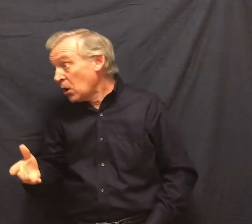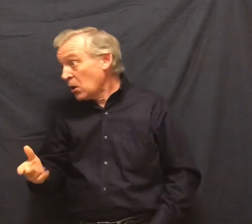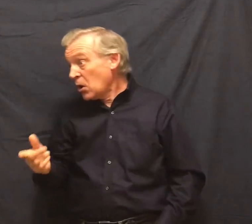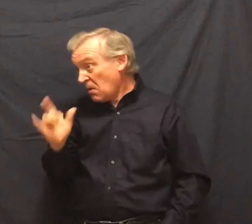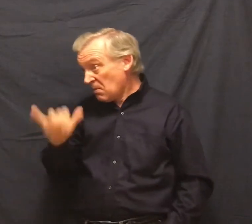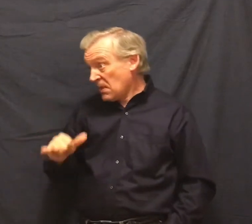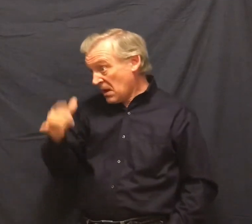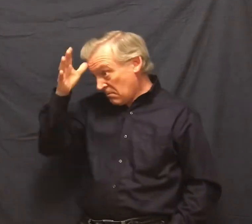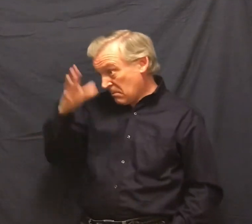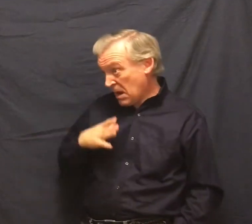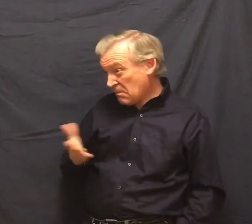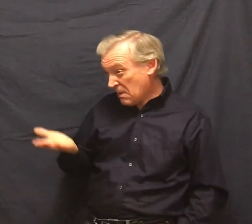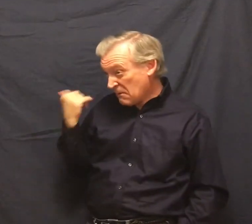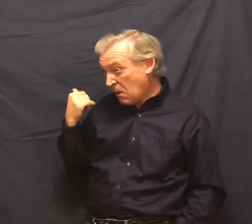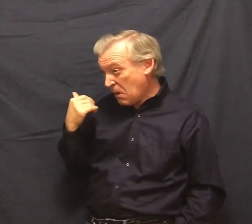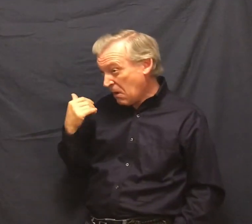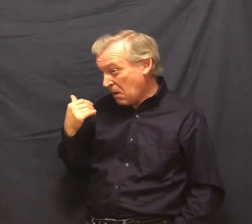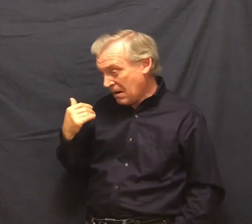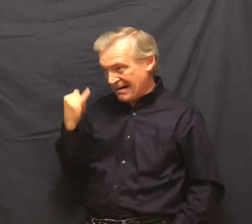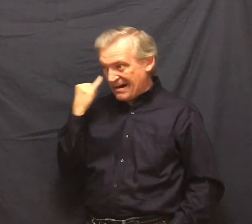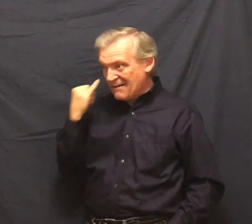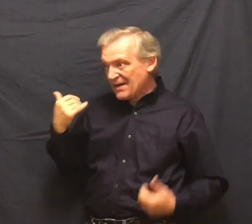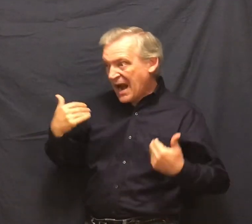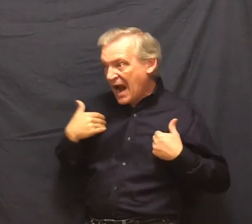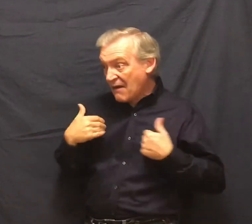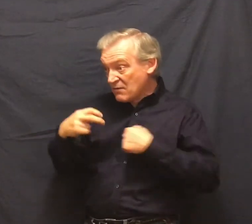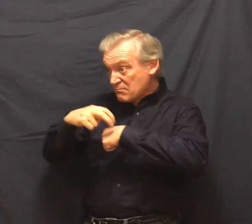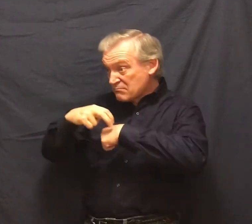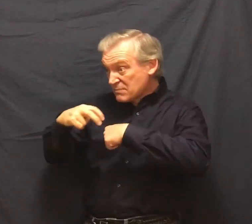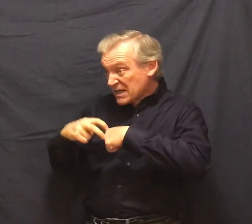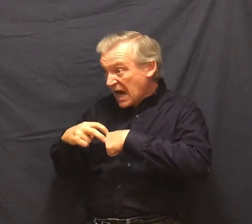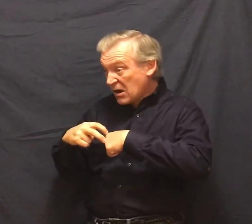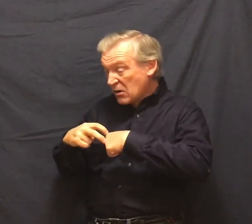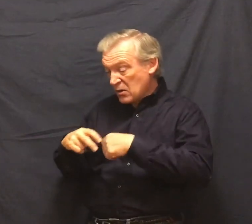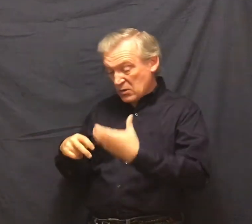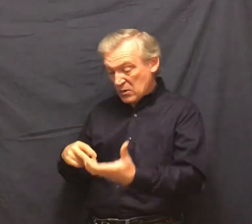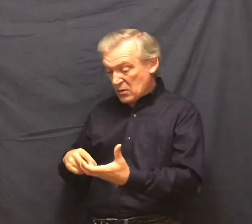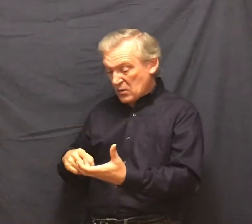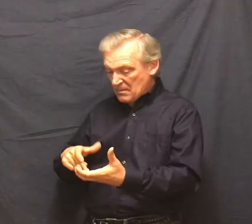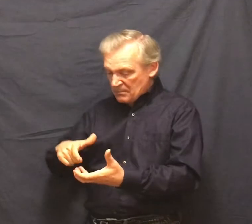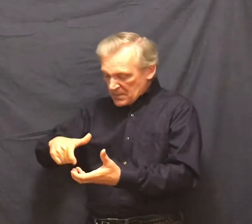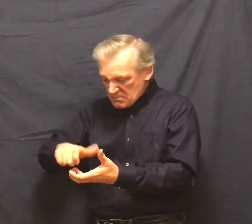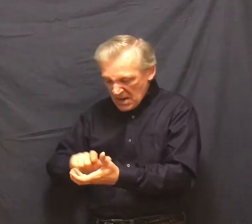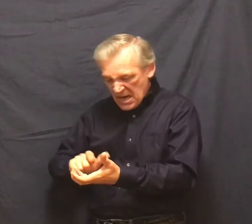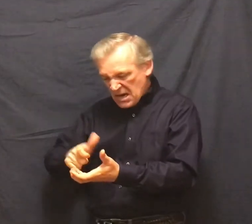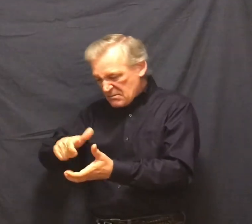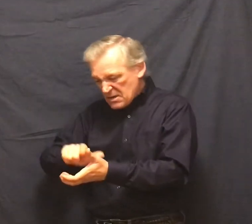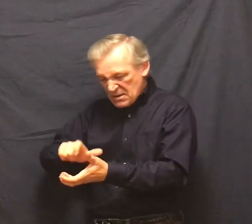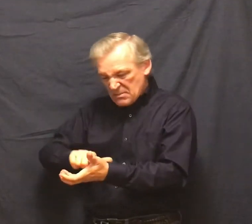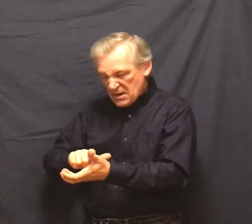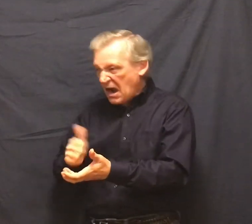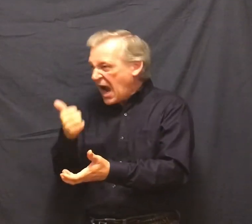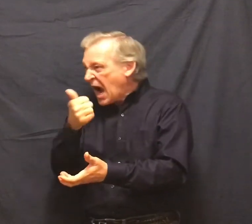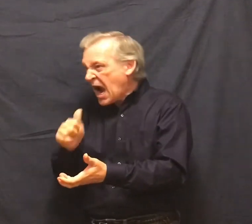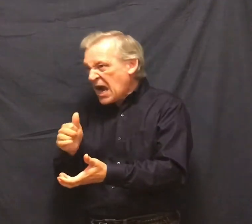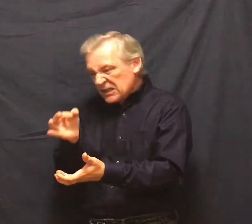At meals, he'd peel his boiled potatoes, and he'd take out every little spot, no matter what kind, before he'd eat